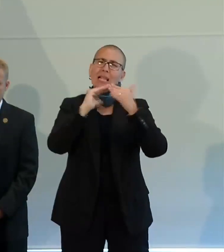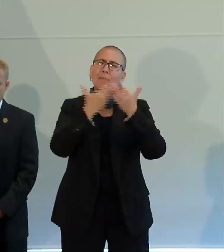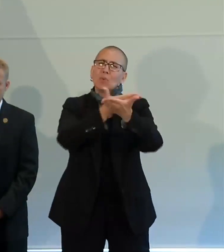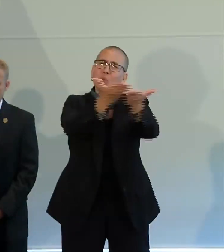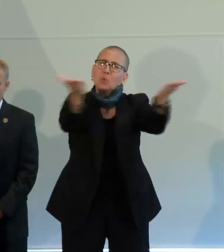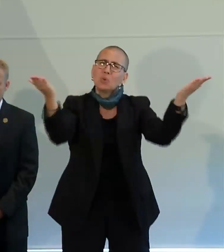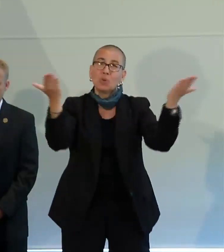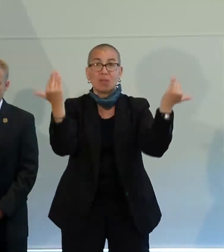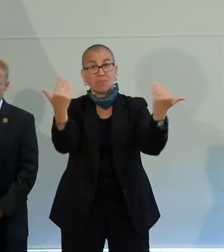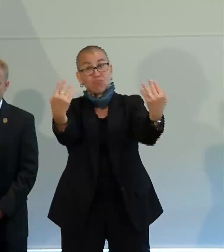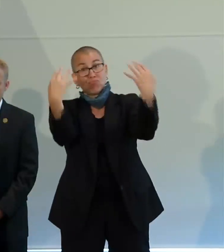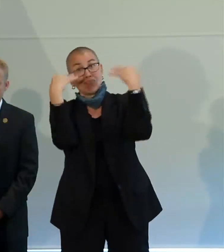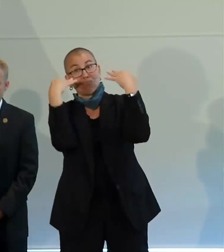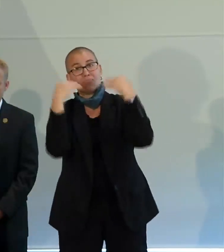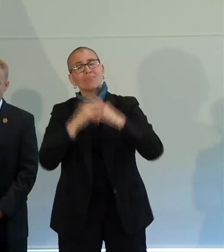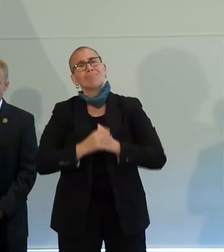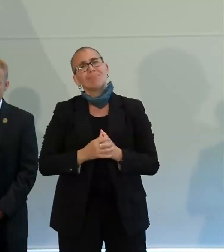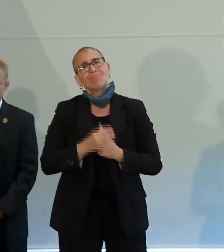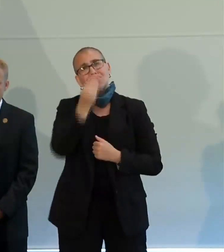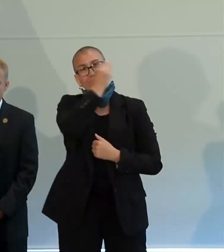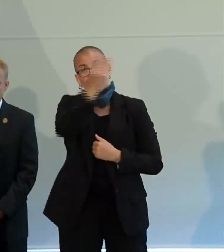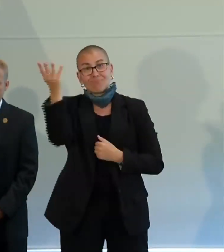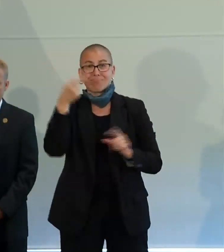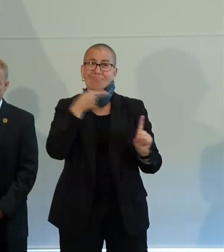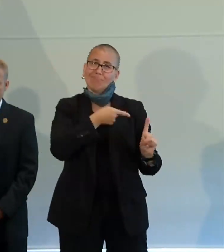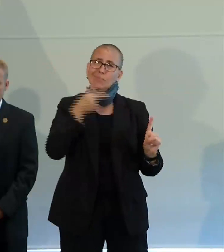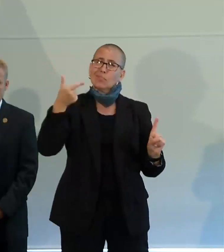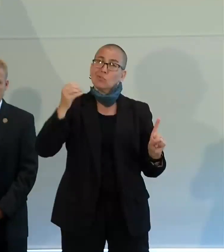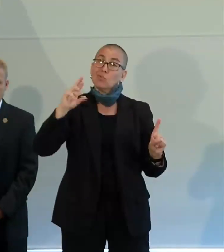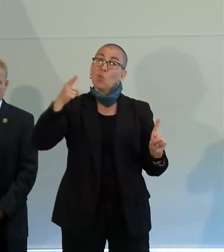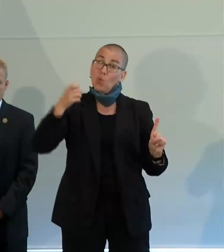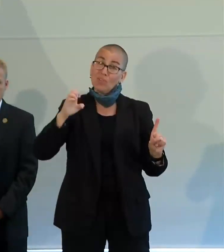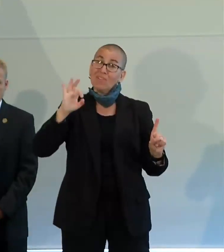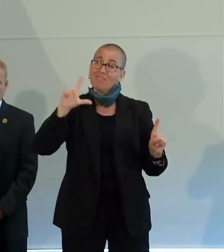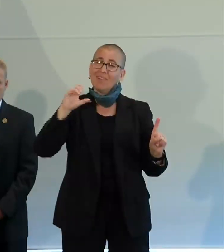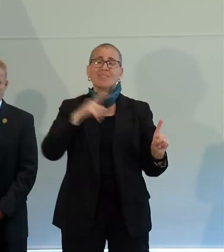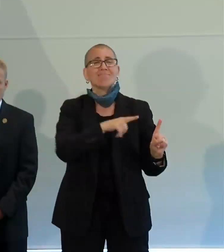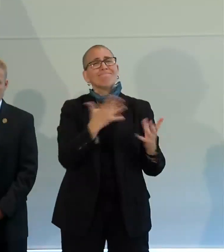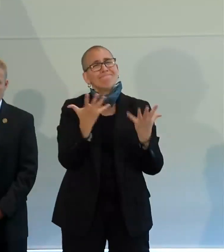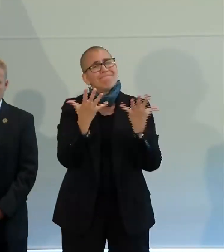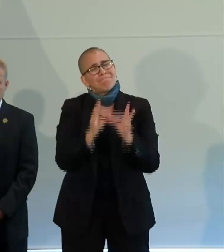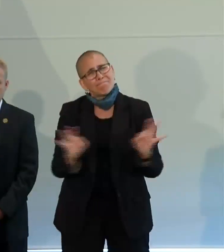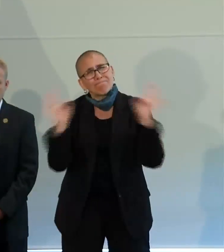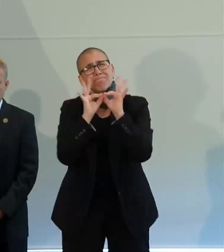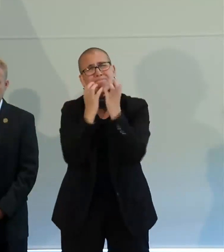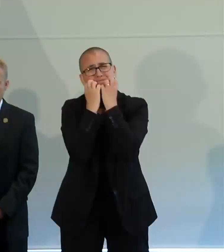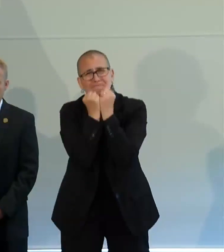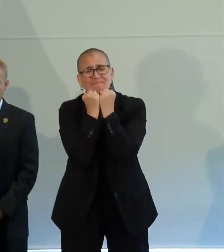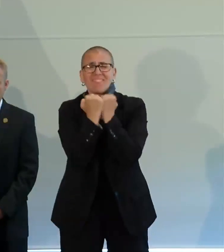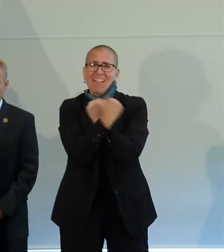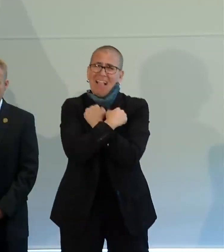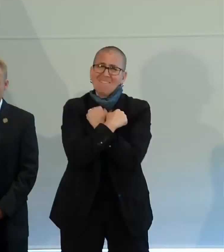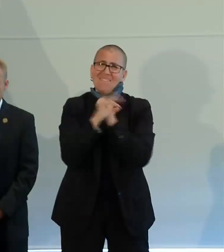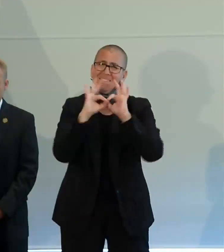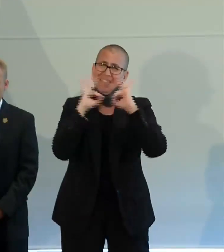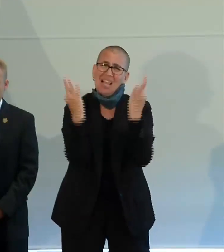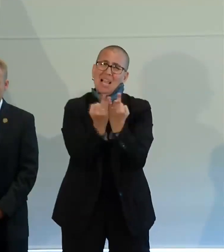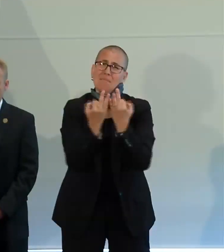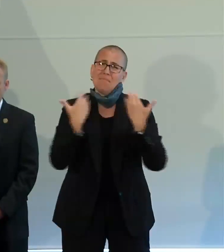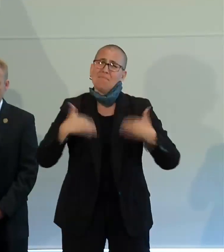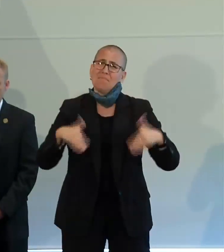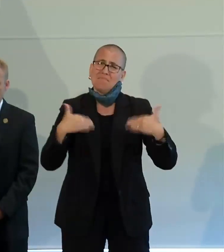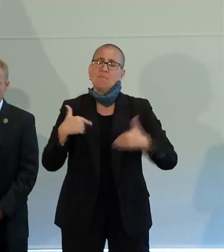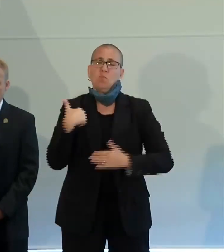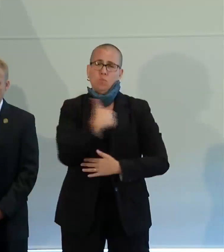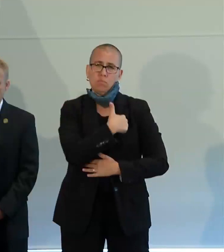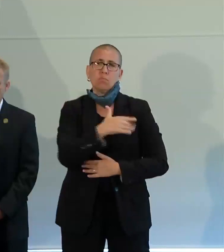He was loved. His family was important. His life had value. And we will seek justice for him and for